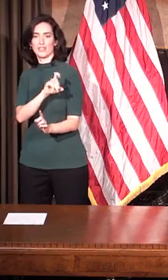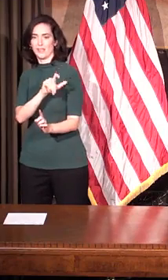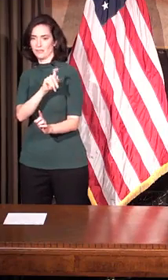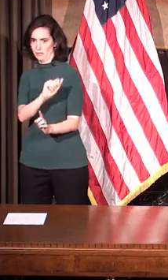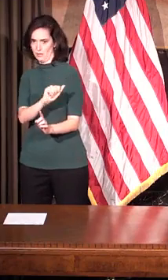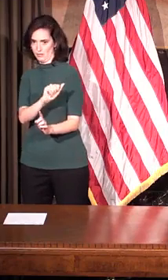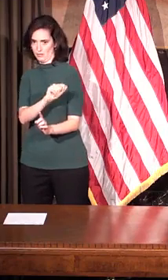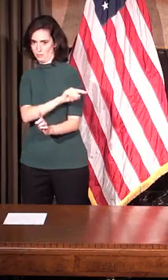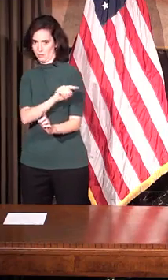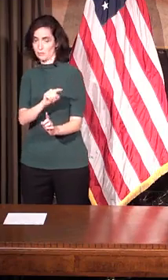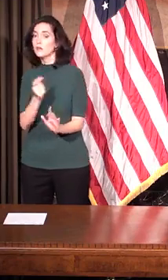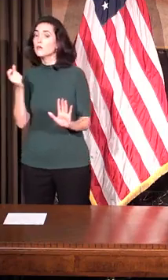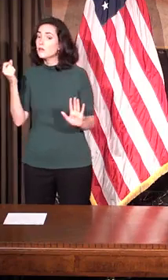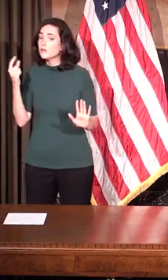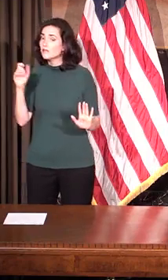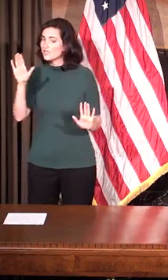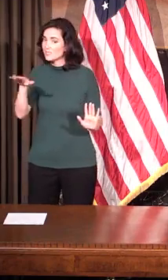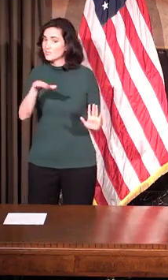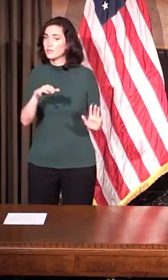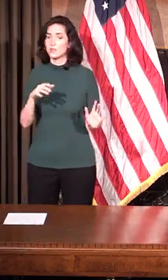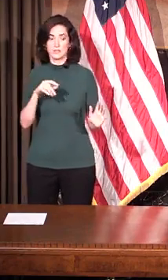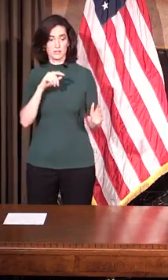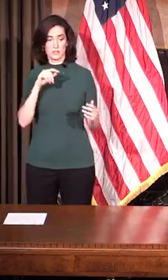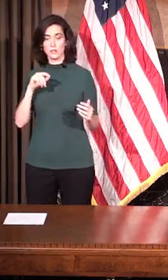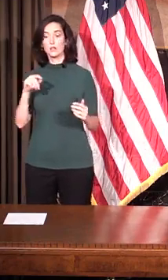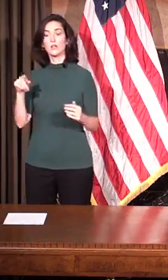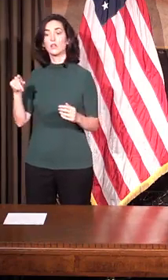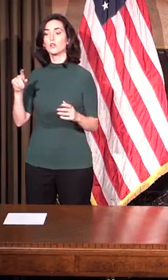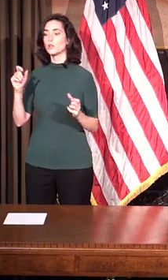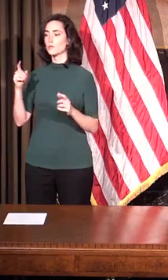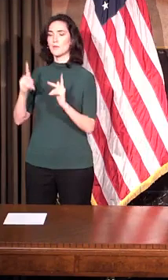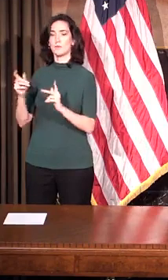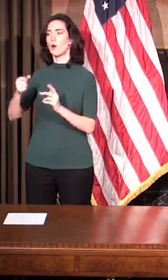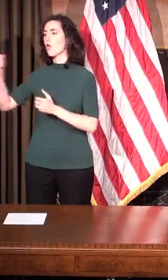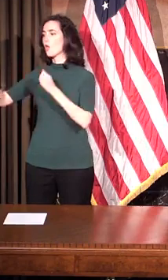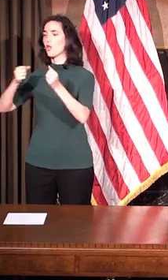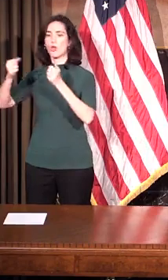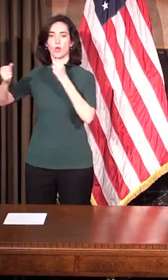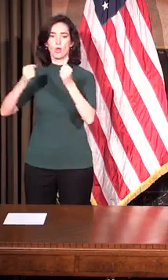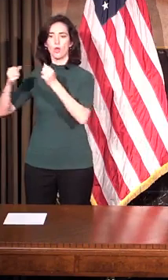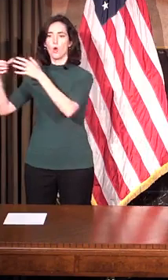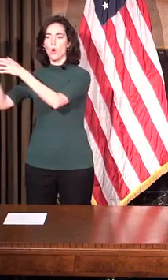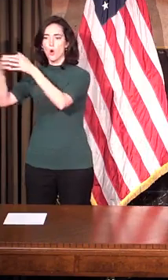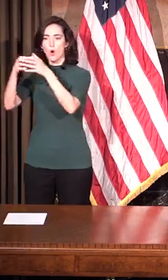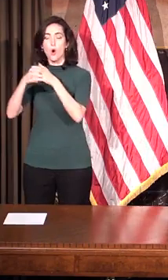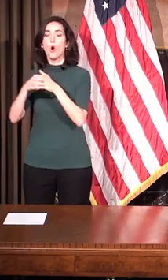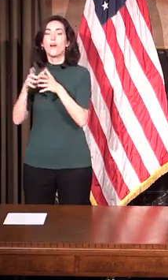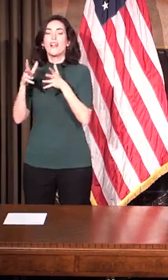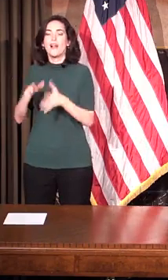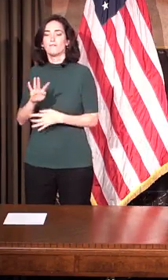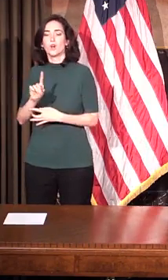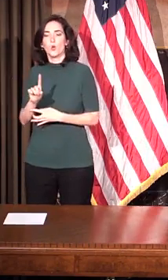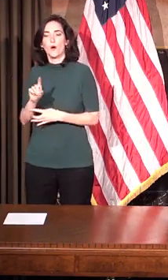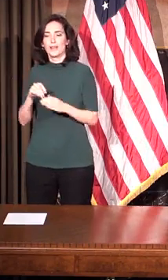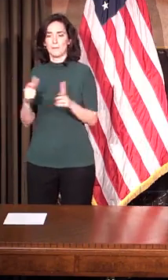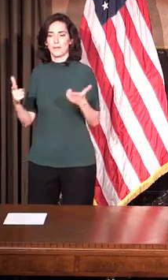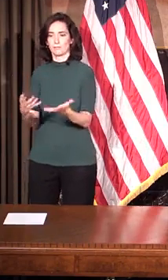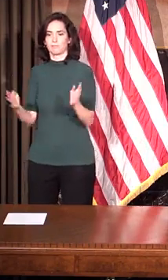just 41 total are in congregant shelter there in Alexandria, which basically functions as a reception